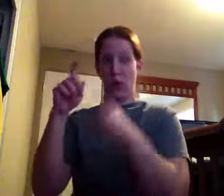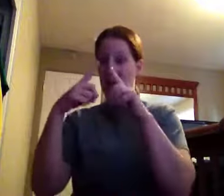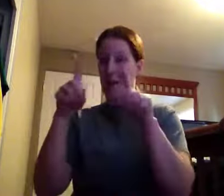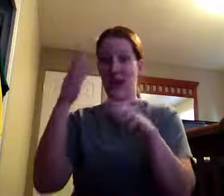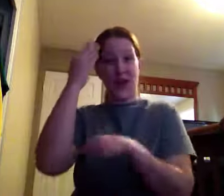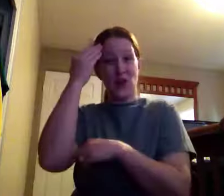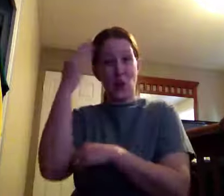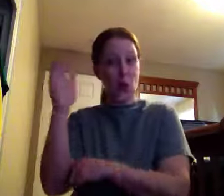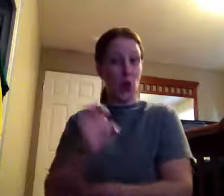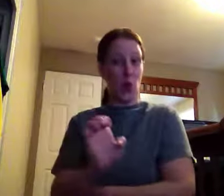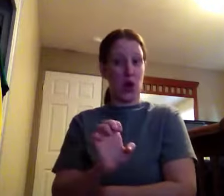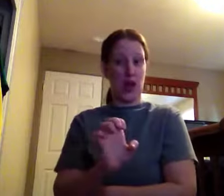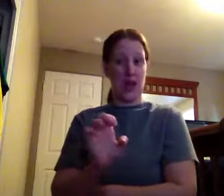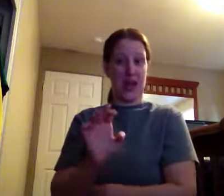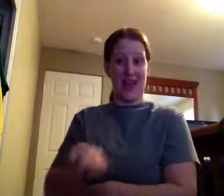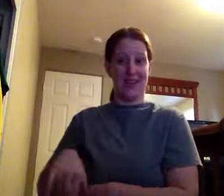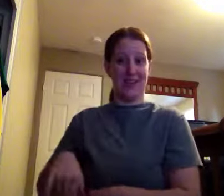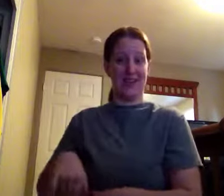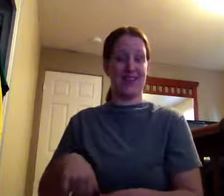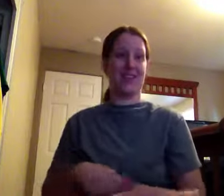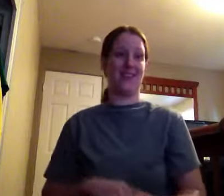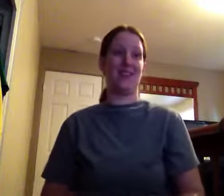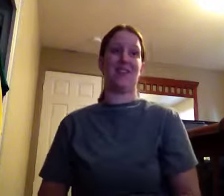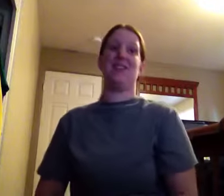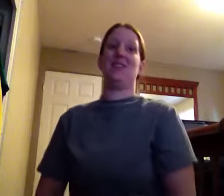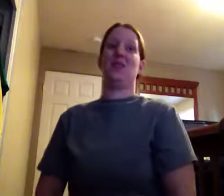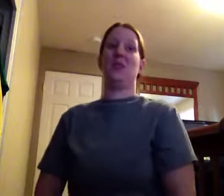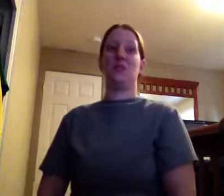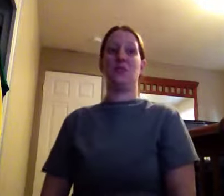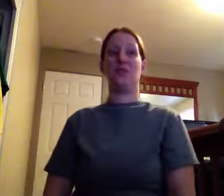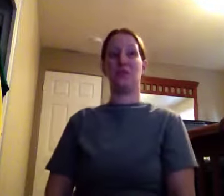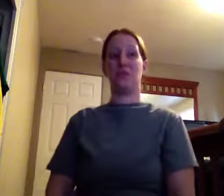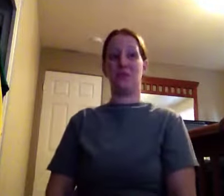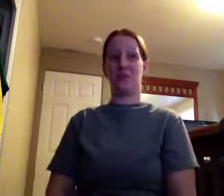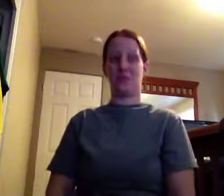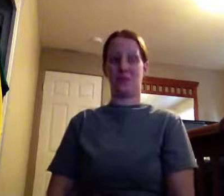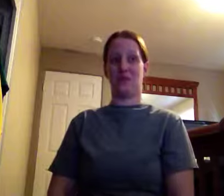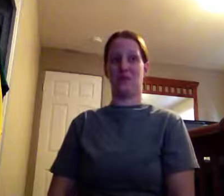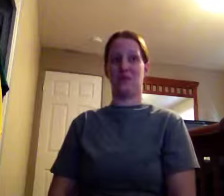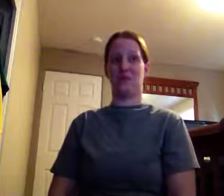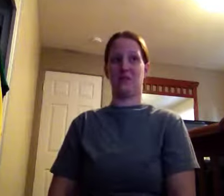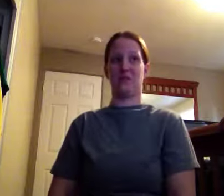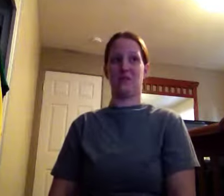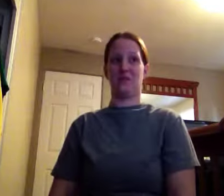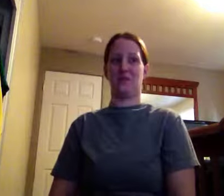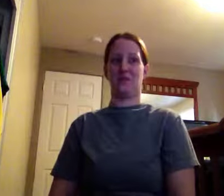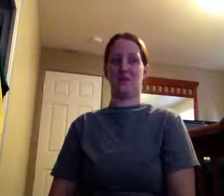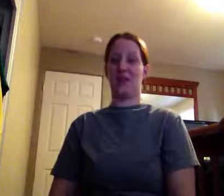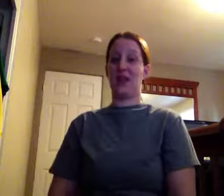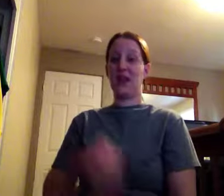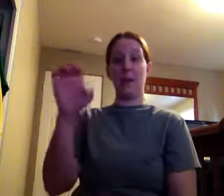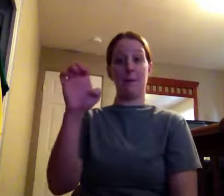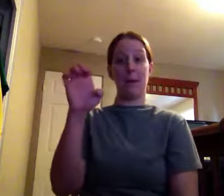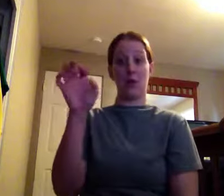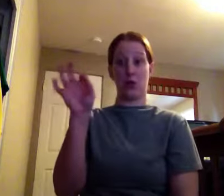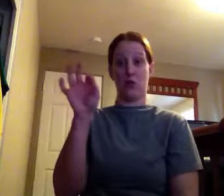really, truly, whatever it really is, has a mass of 64 grams per mole. You know the empirical formula. It's